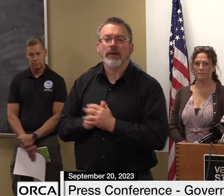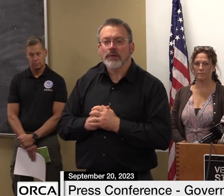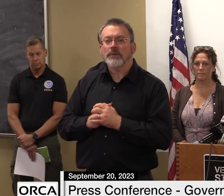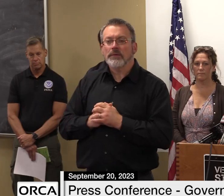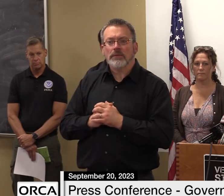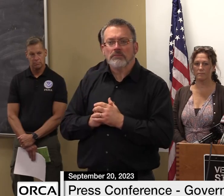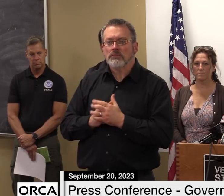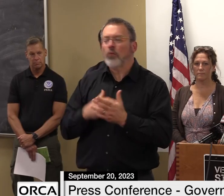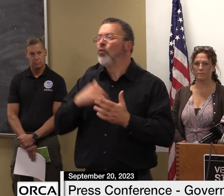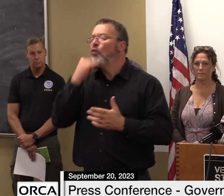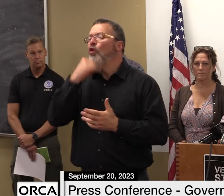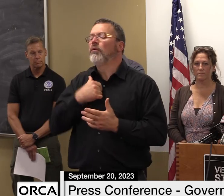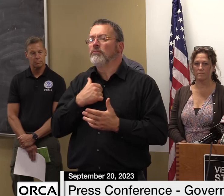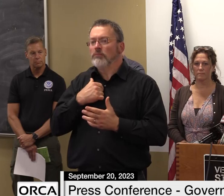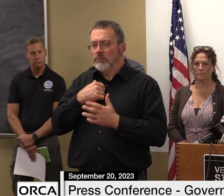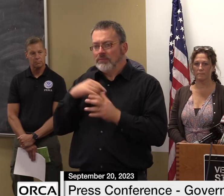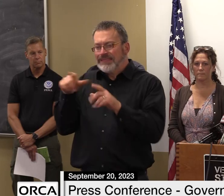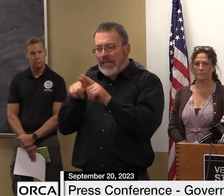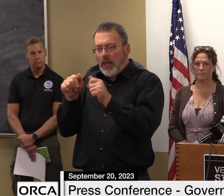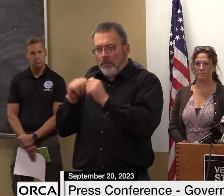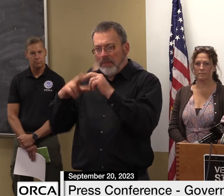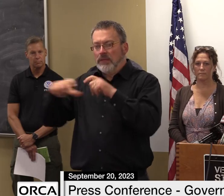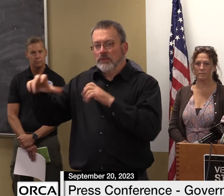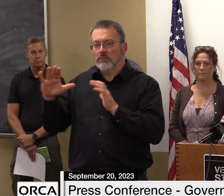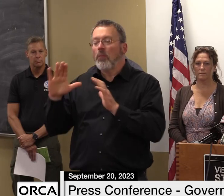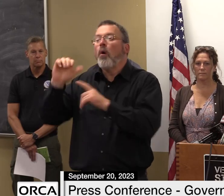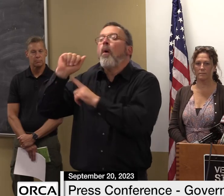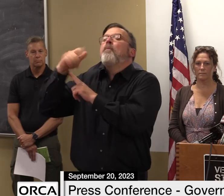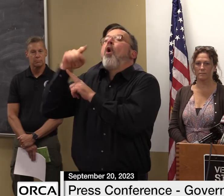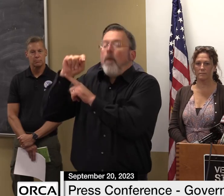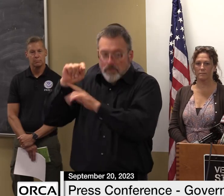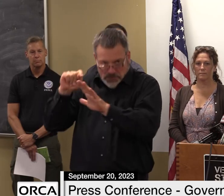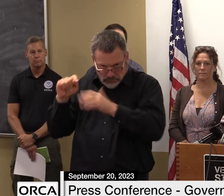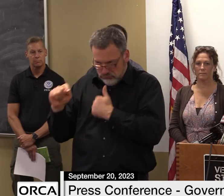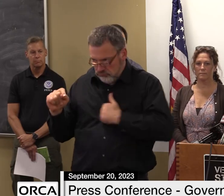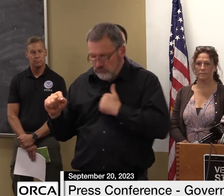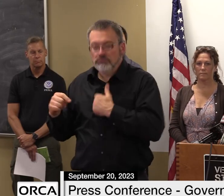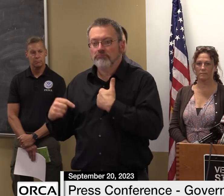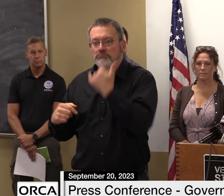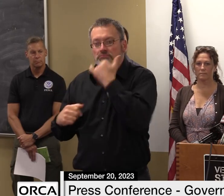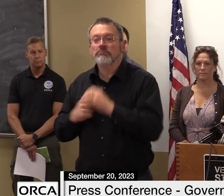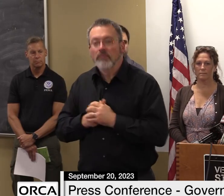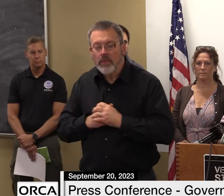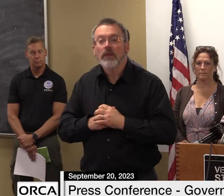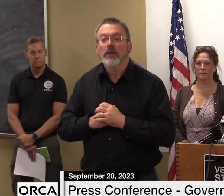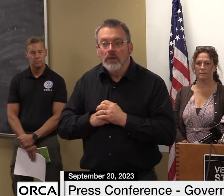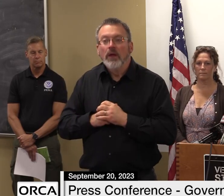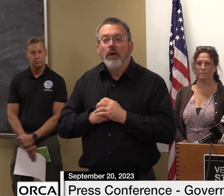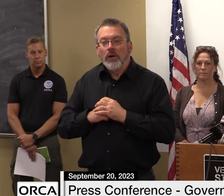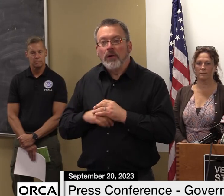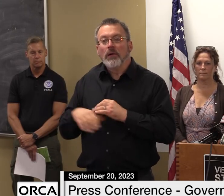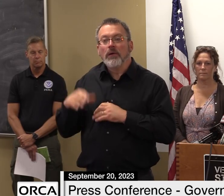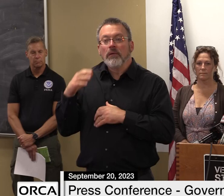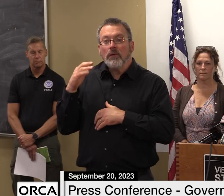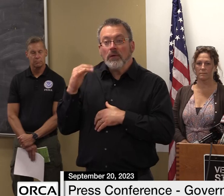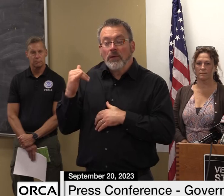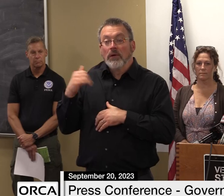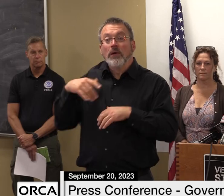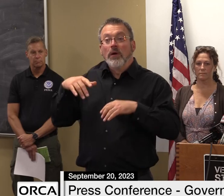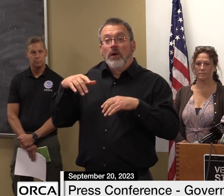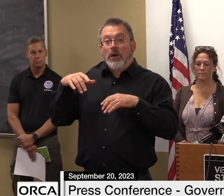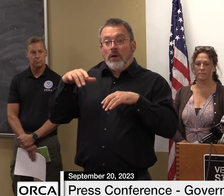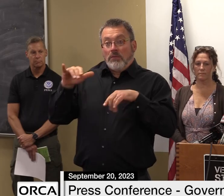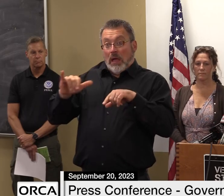financial relief will help many of our hardest hit areas of the state to continue to come back online this fall. I